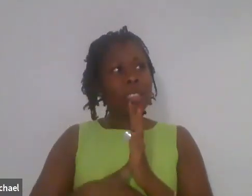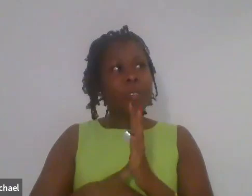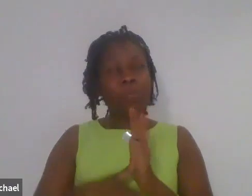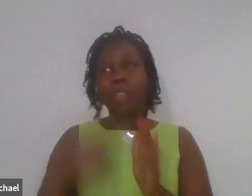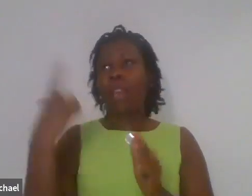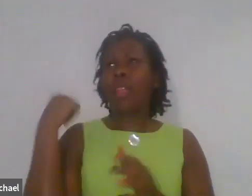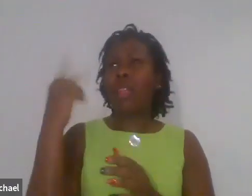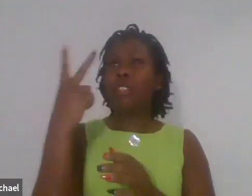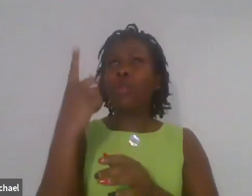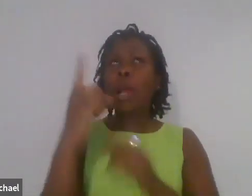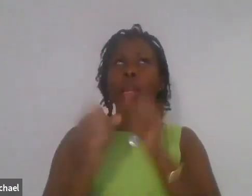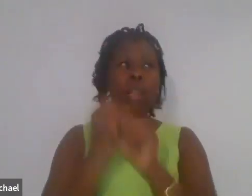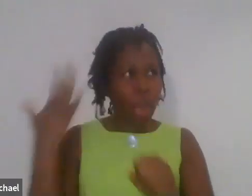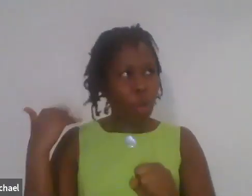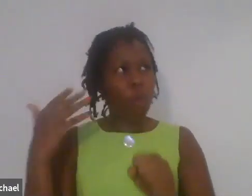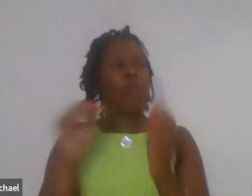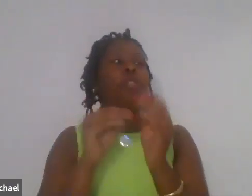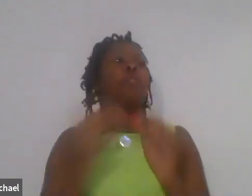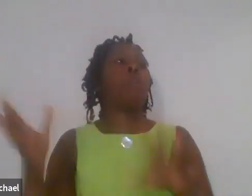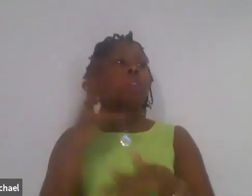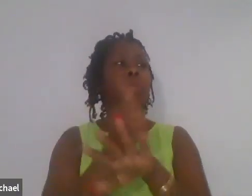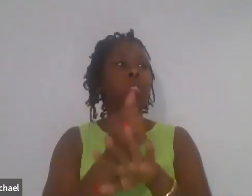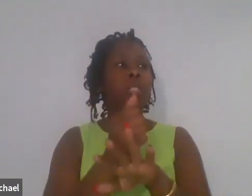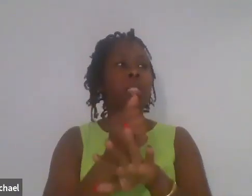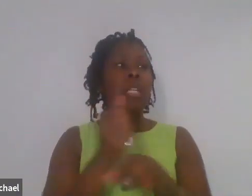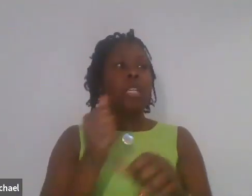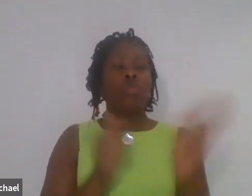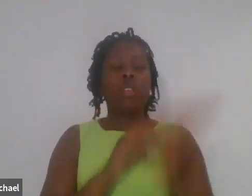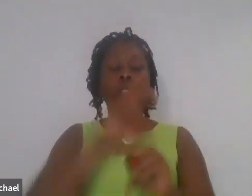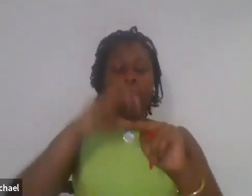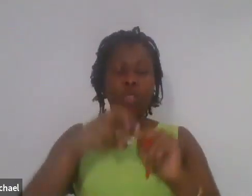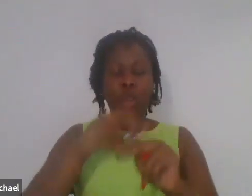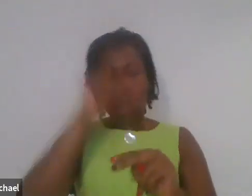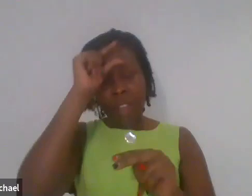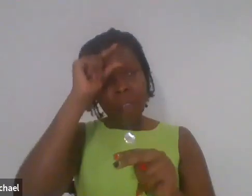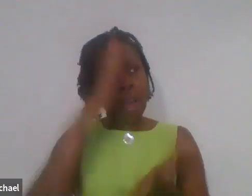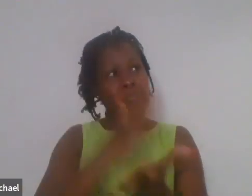years. 1 year ago, 1 year ago, I was appointed